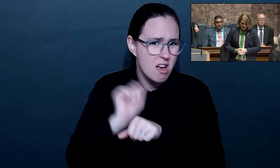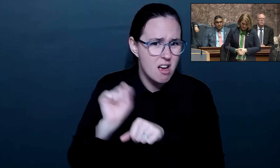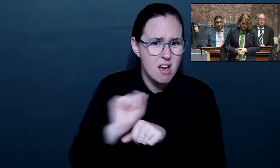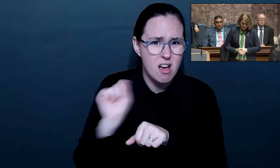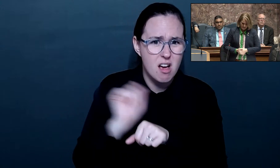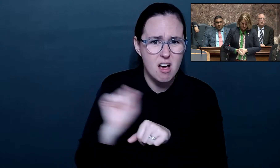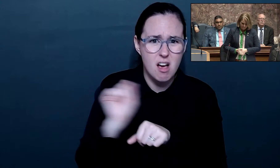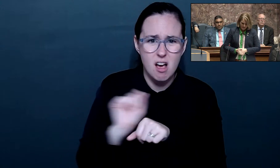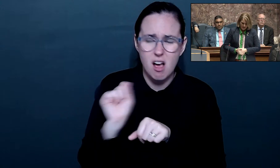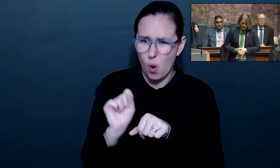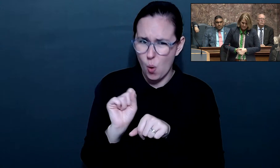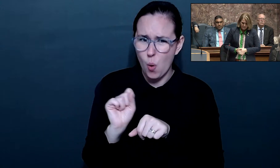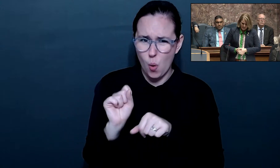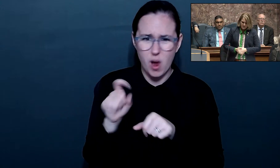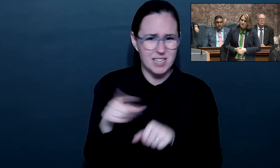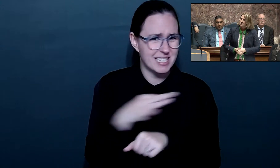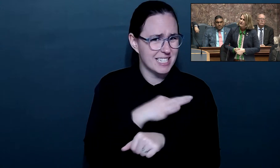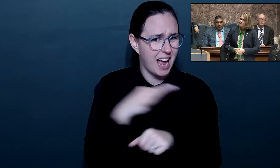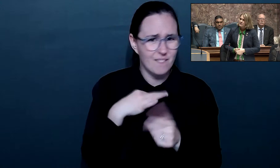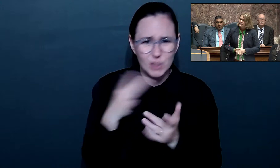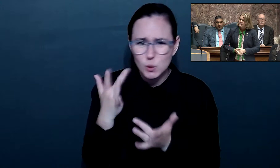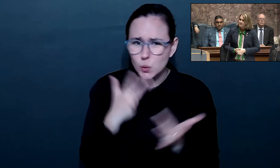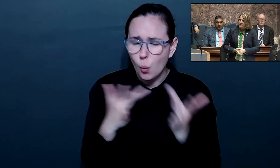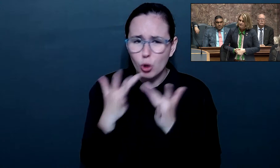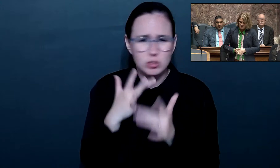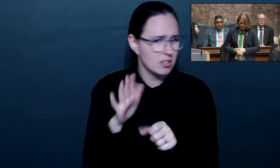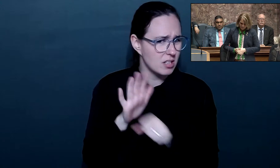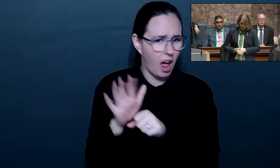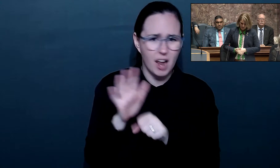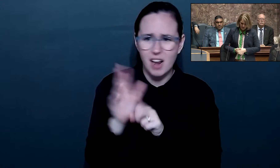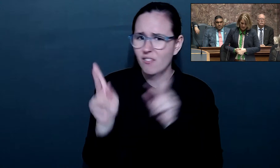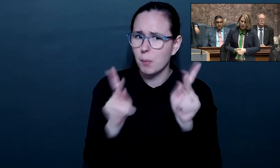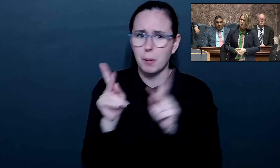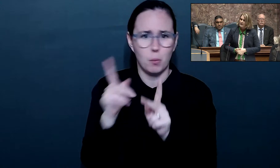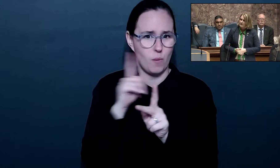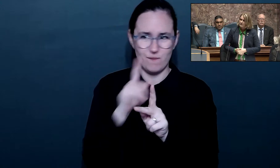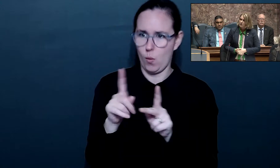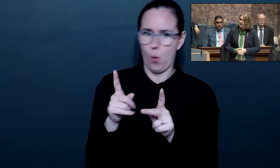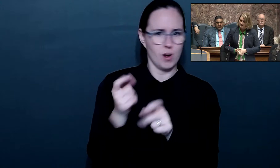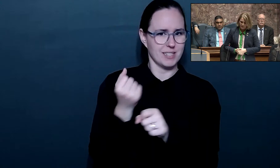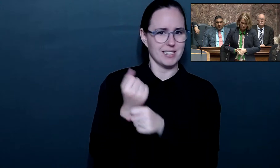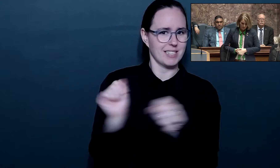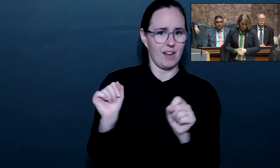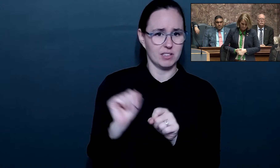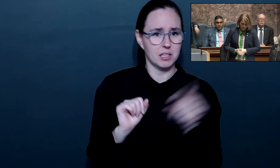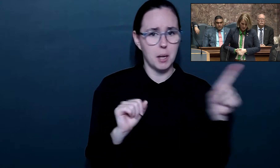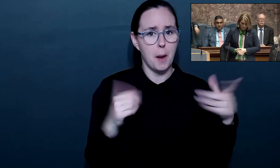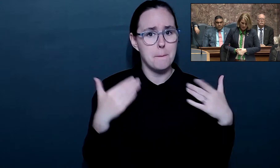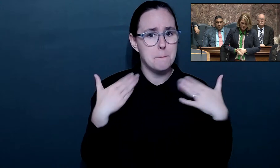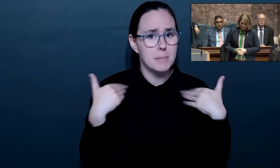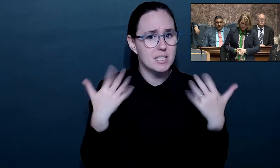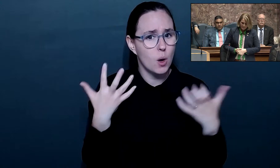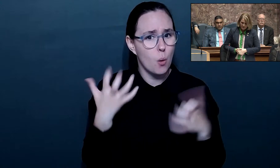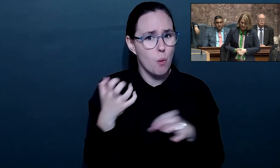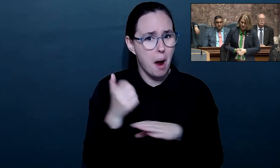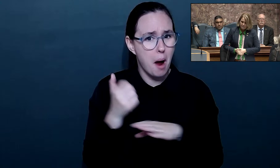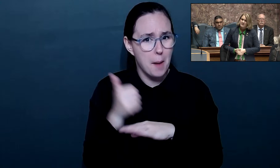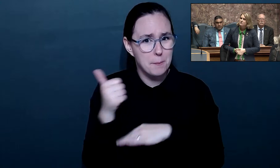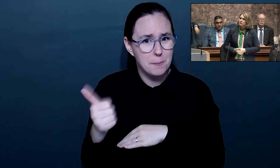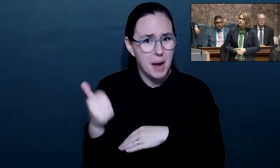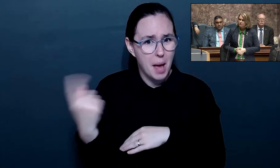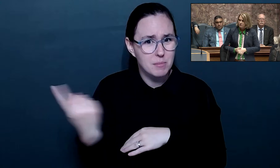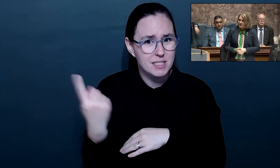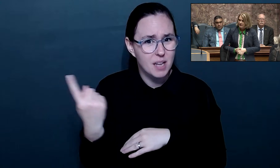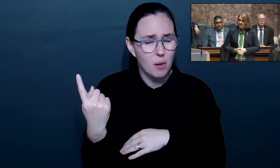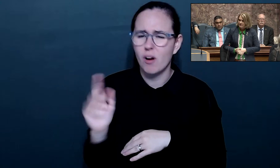regular basis. If the minister is looking for someone to blame, Mr. Speaker, she need only look in the mirror. When will the Premier and the Health